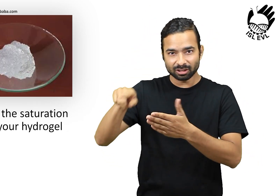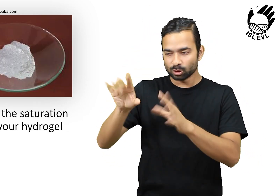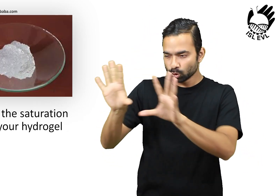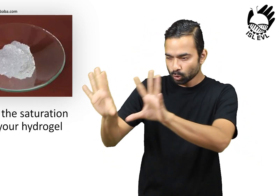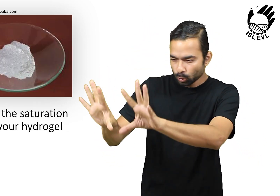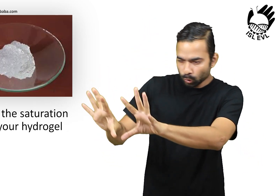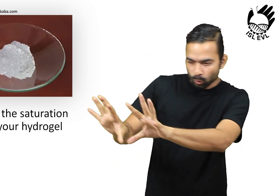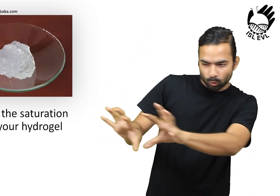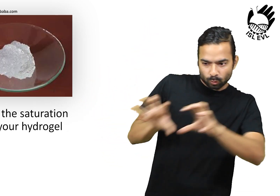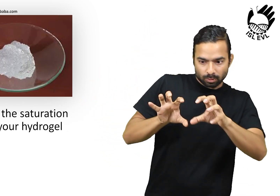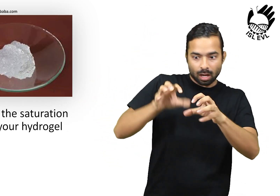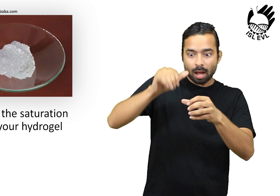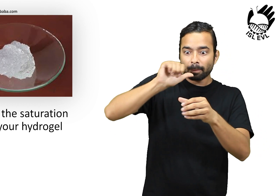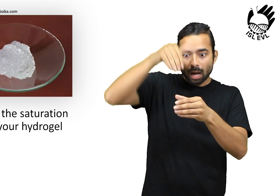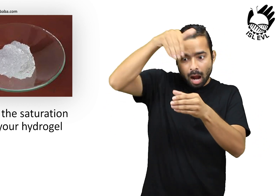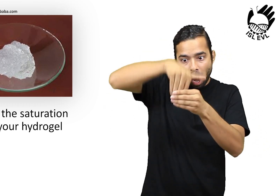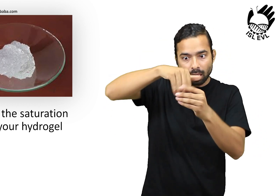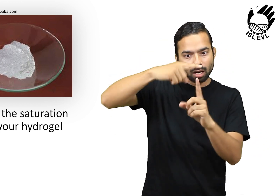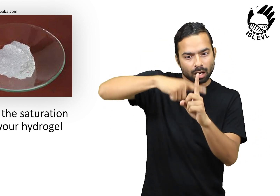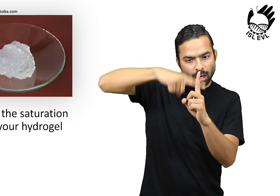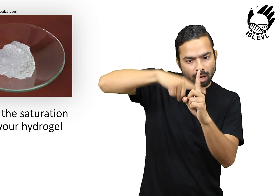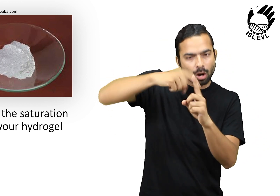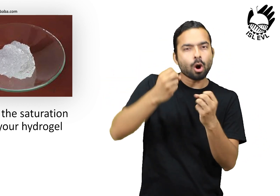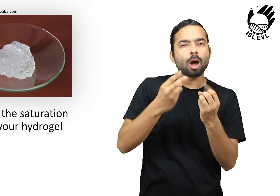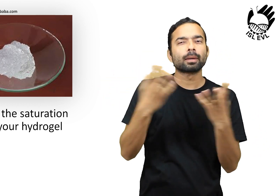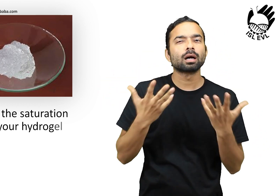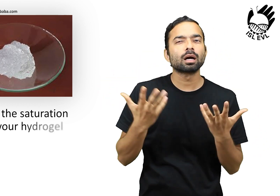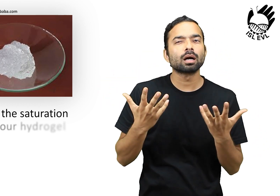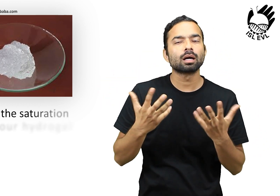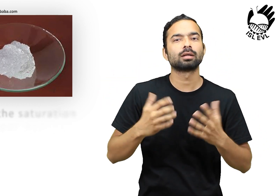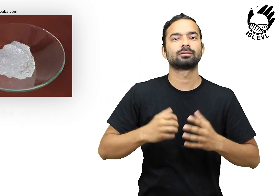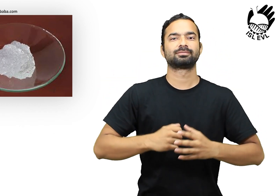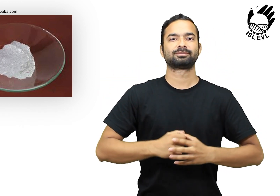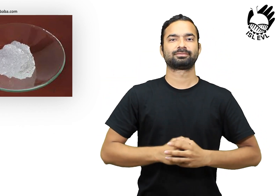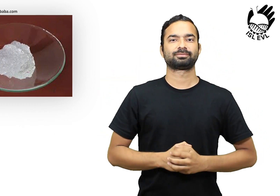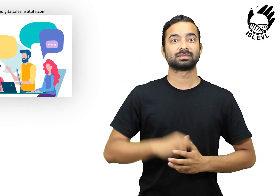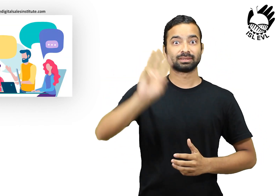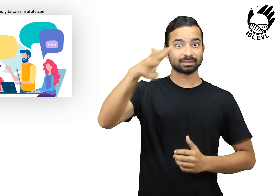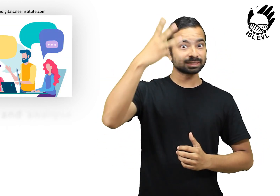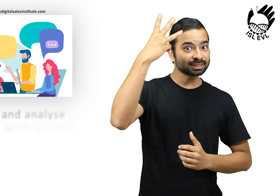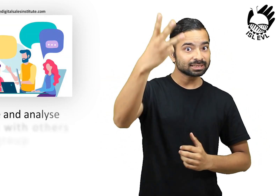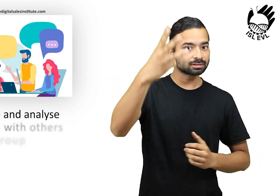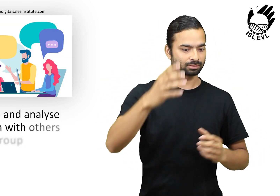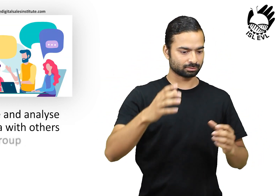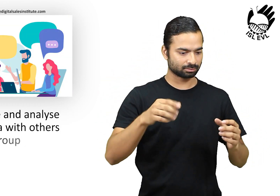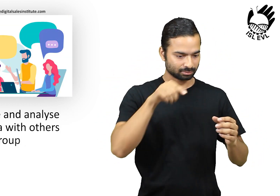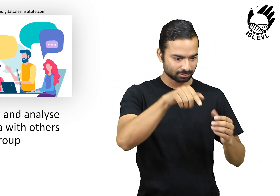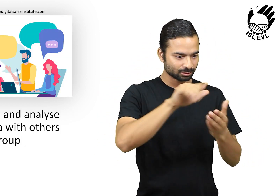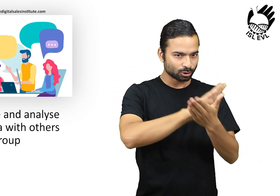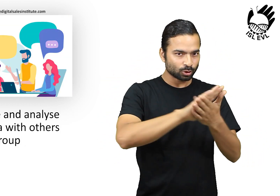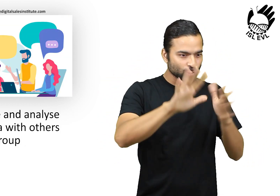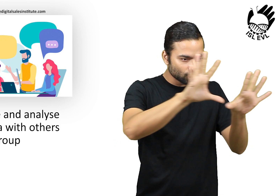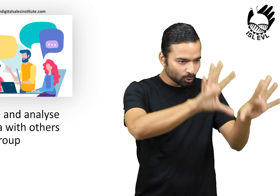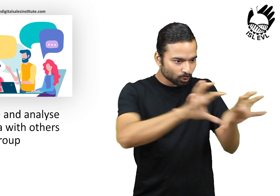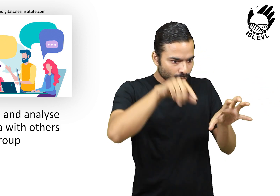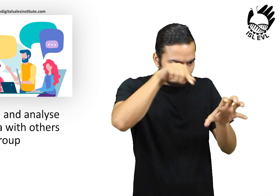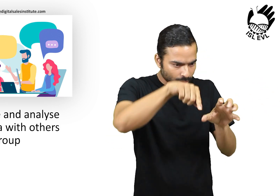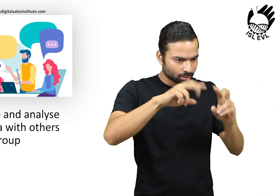measure the saturation point of our hydrogel, beyond which it cannot absorb more